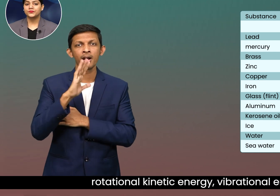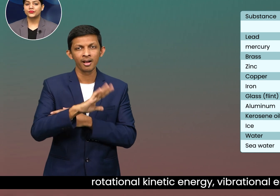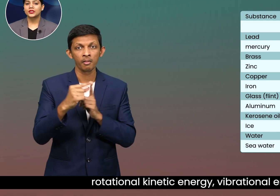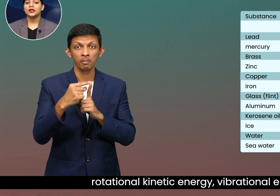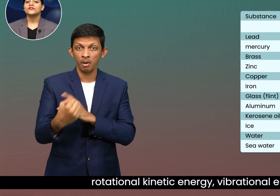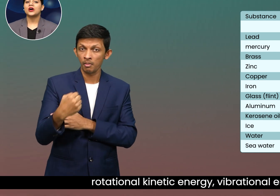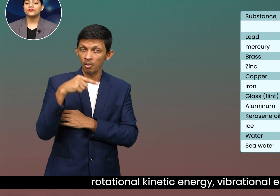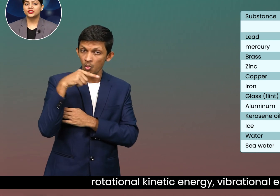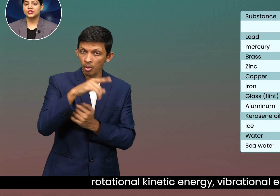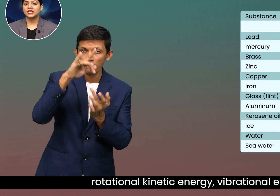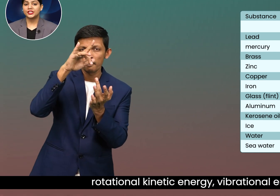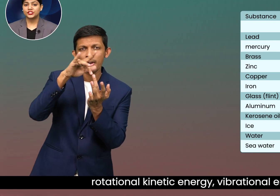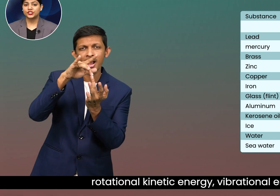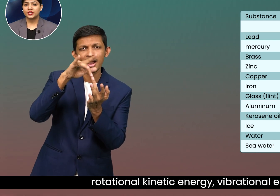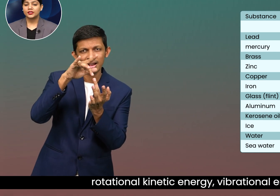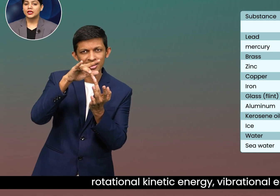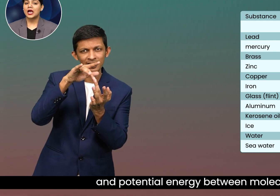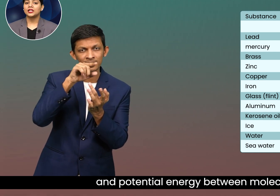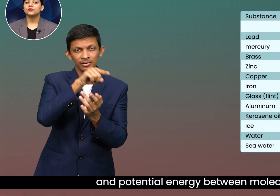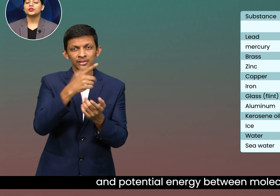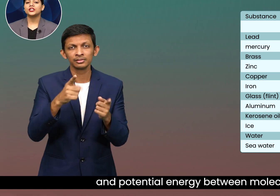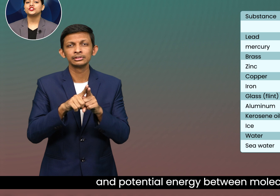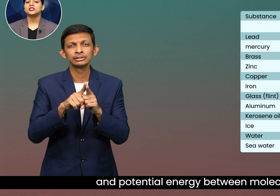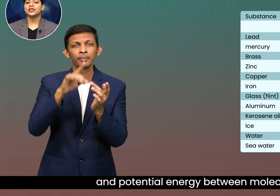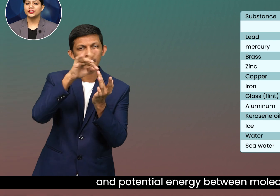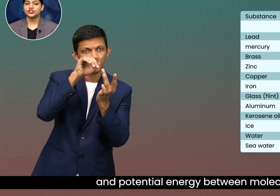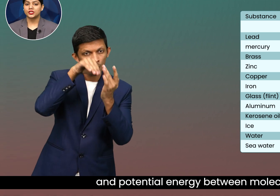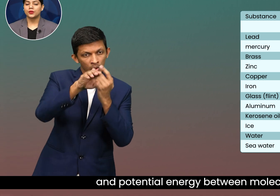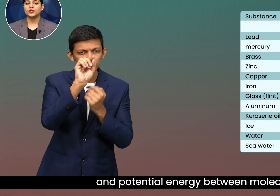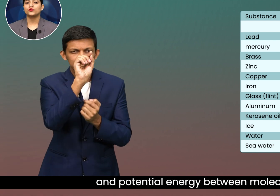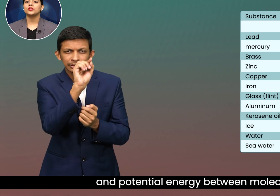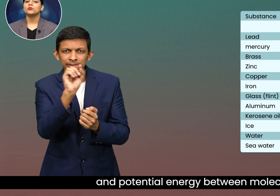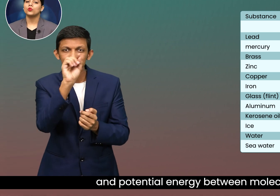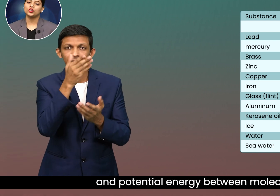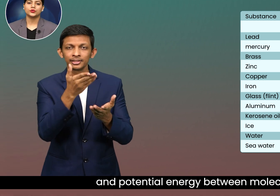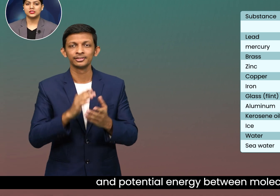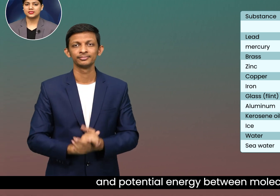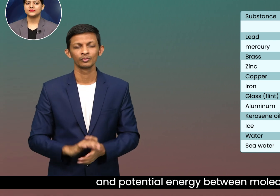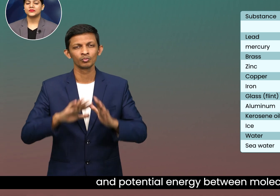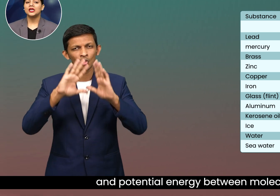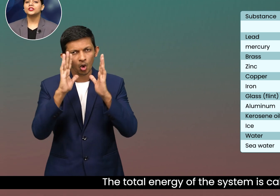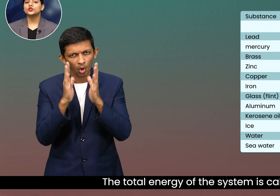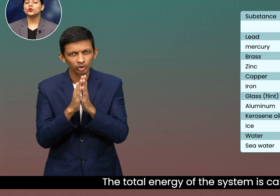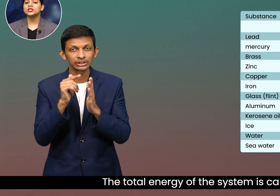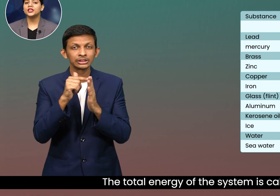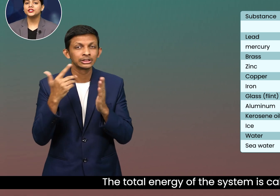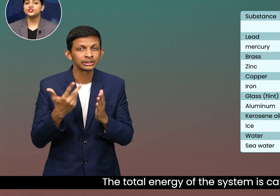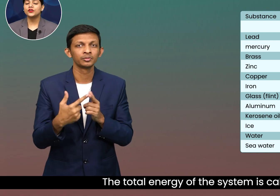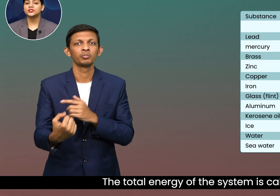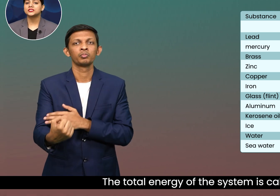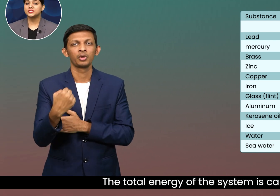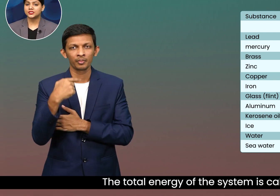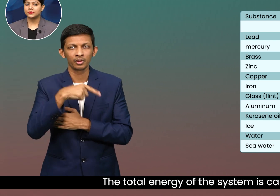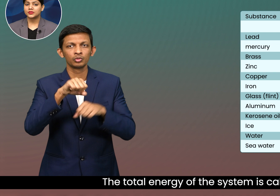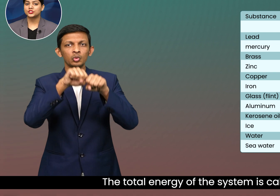energy, vibrational energy, and potential energy between molecules. The total energy